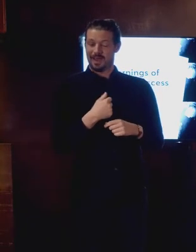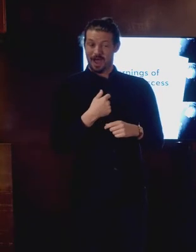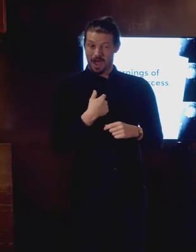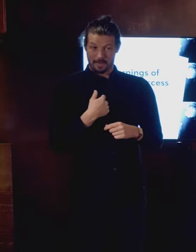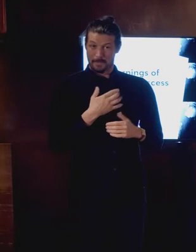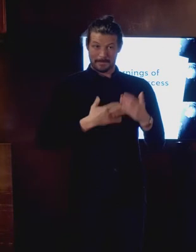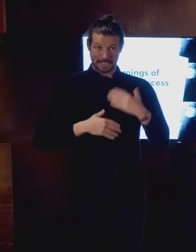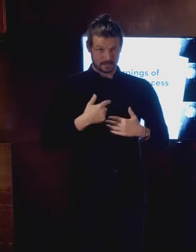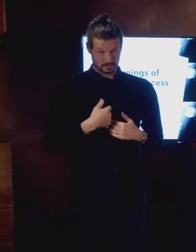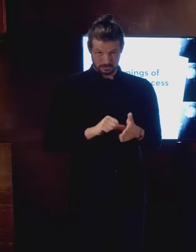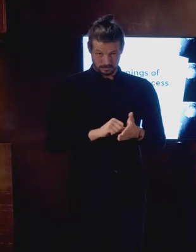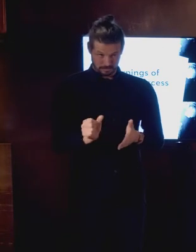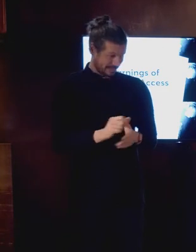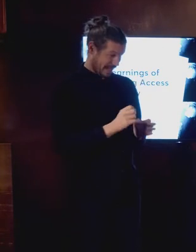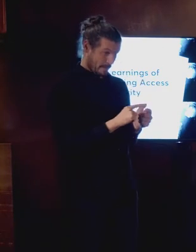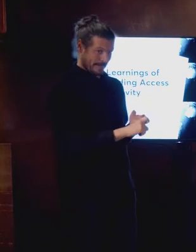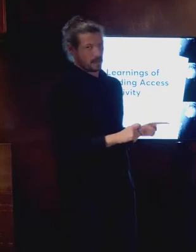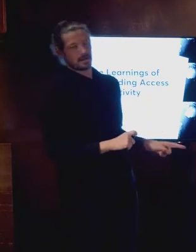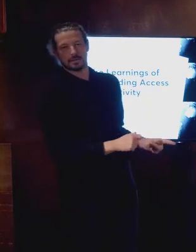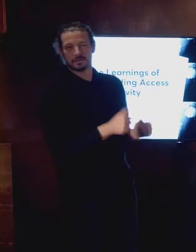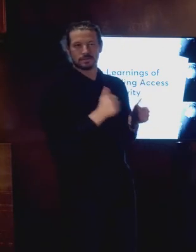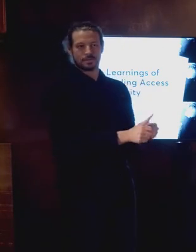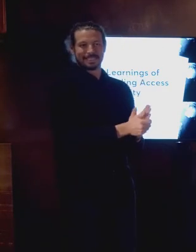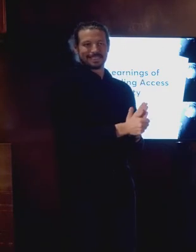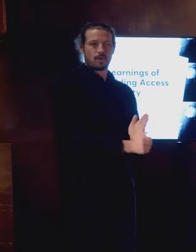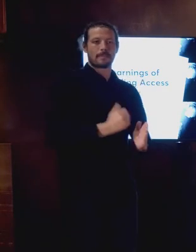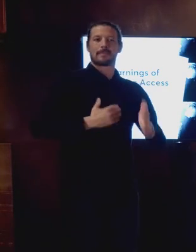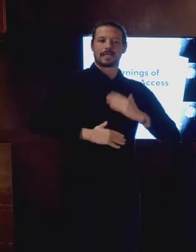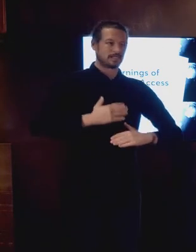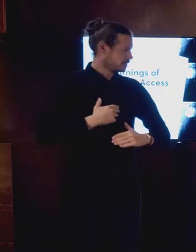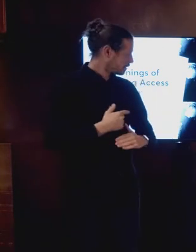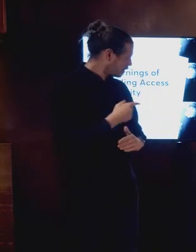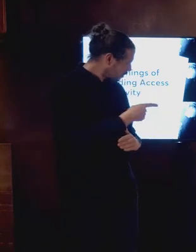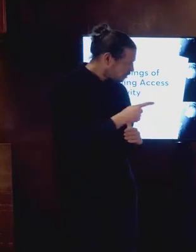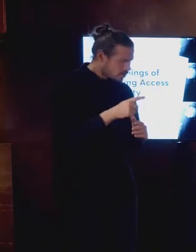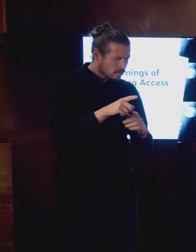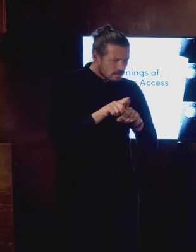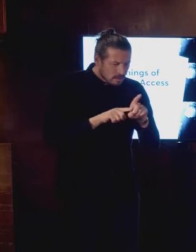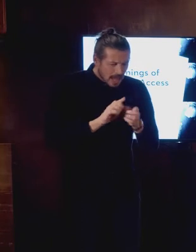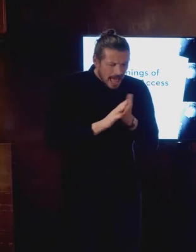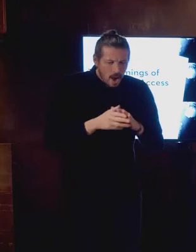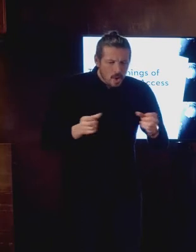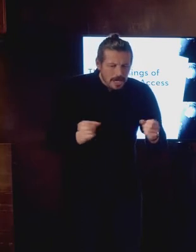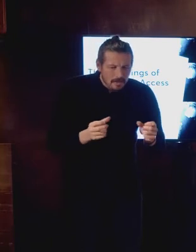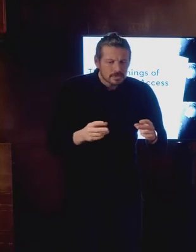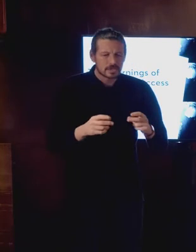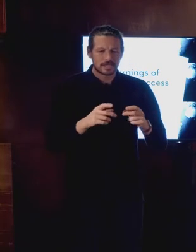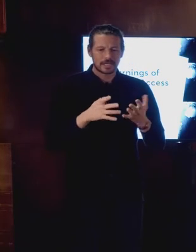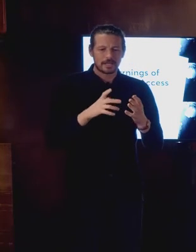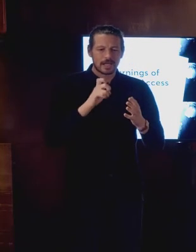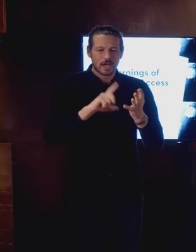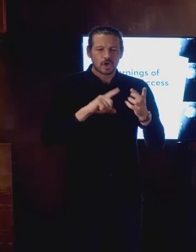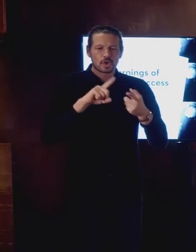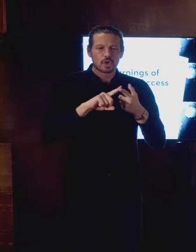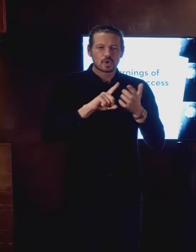Beck is brilliant with patience, and that's why she became so great at. You know, you taught yourself how to caption and how to use QLab, and there were